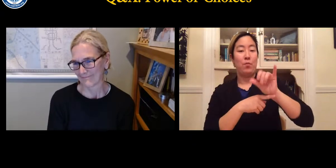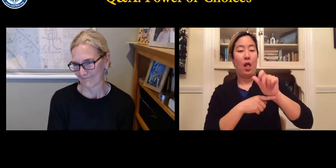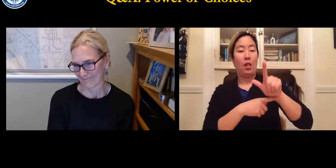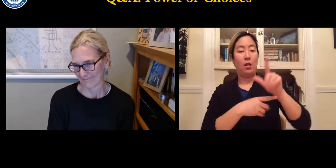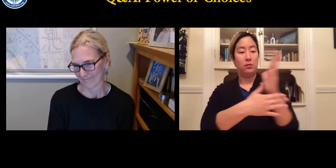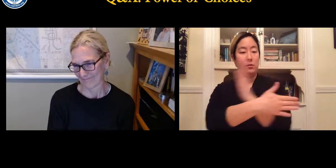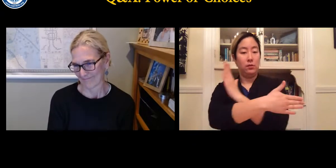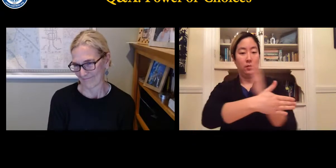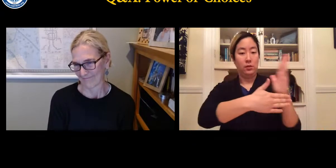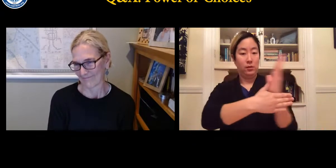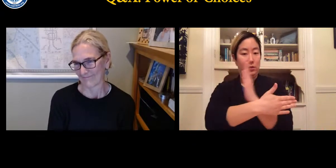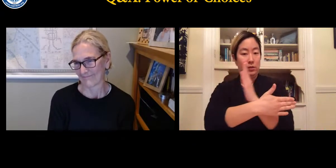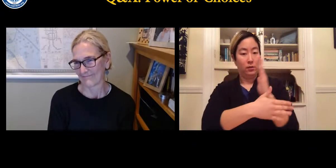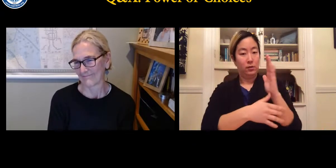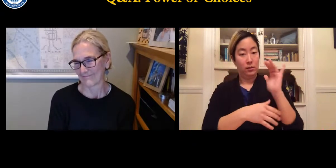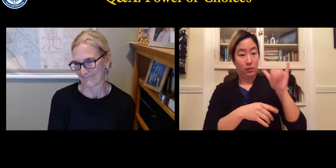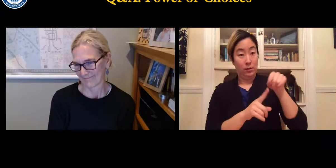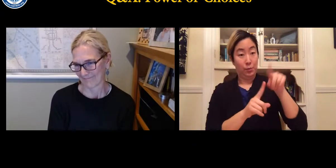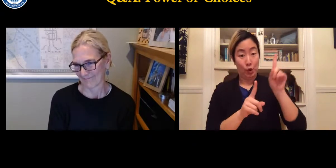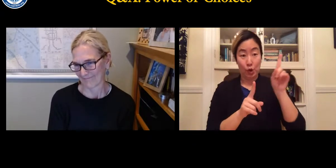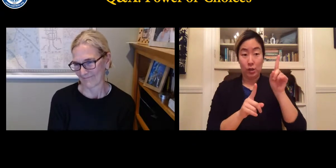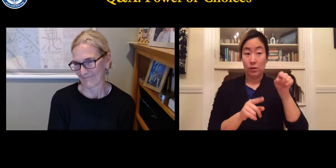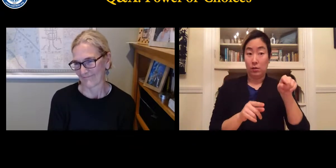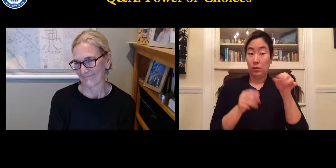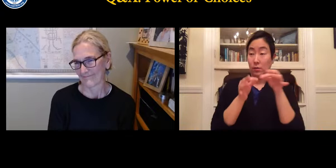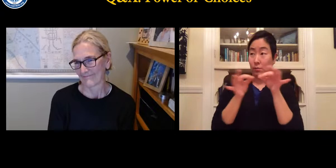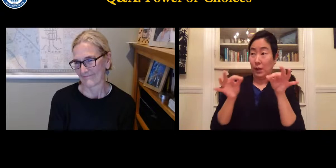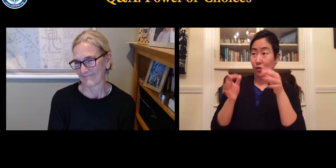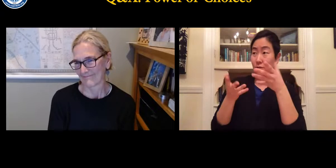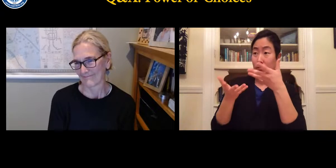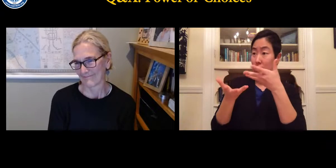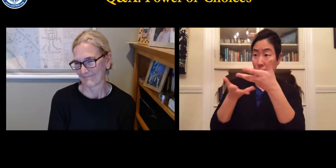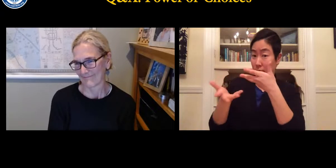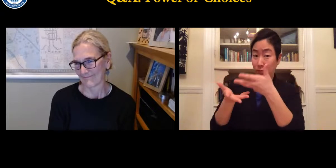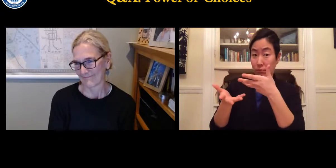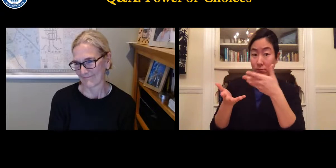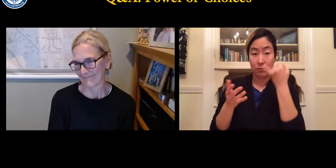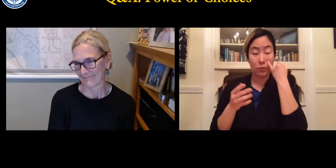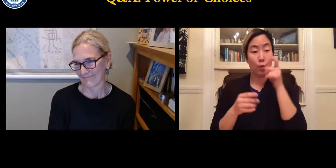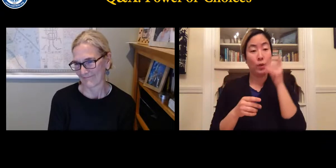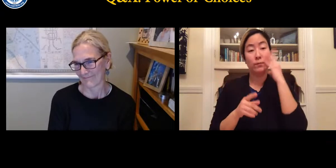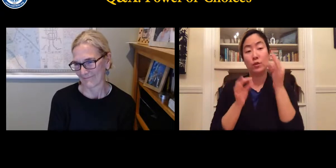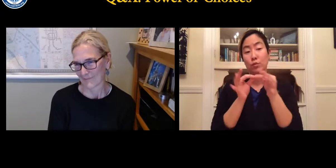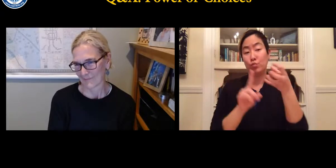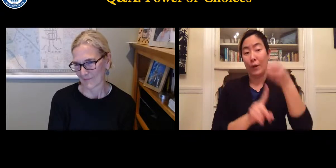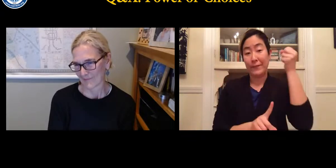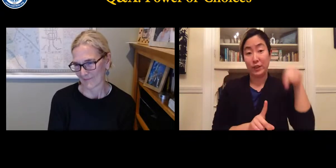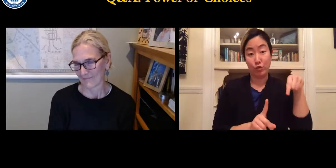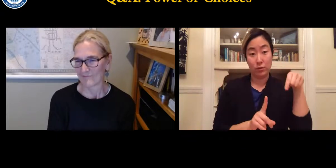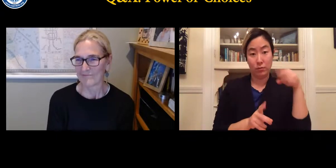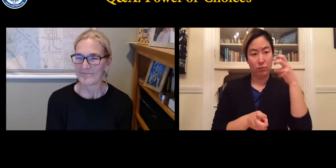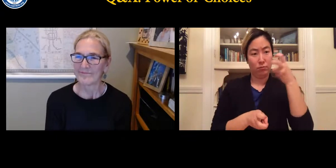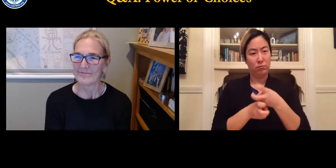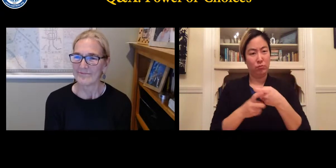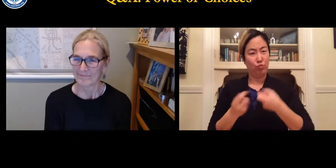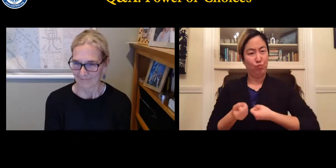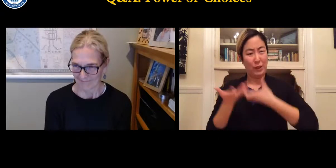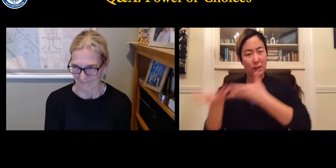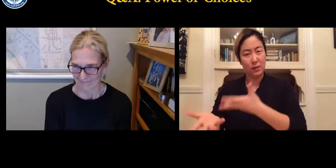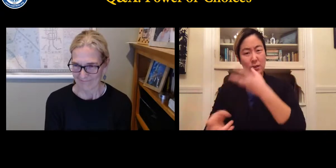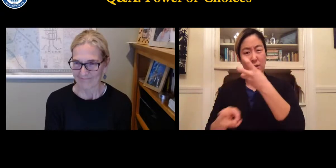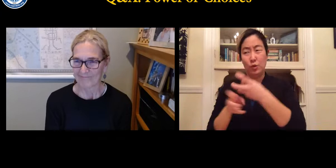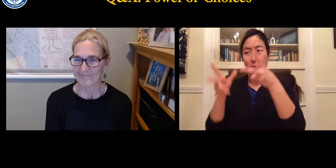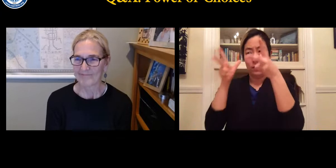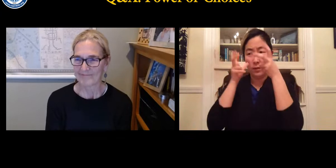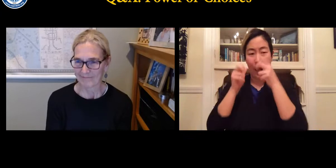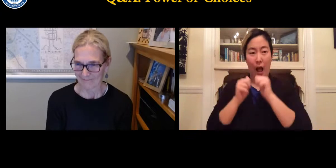into those types of therapy sessions. However, there are language issues on that spectrum that